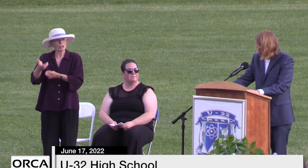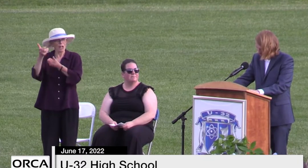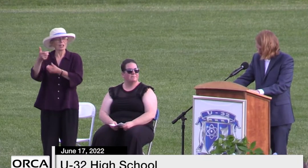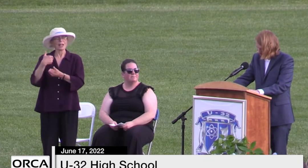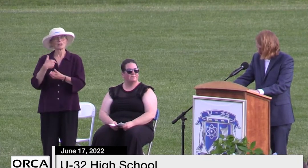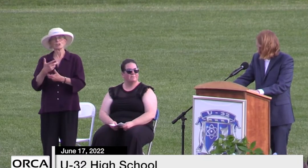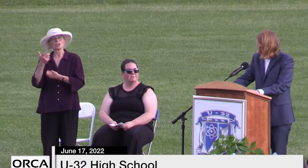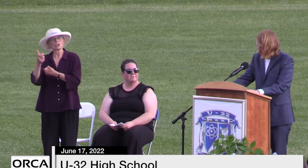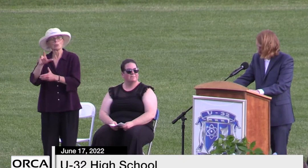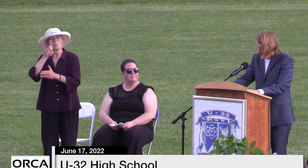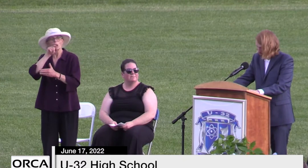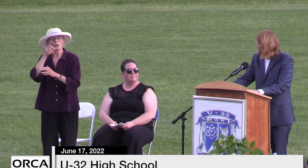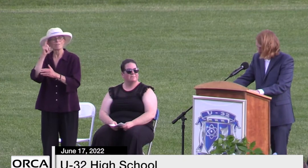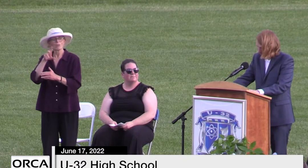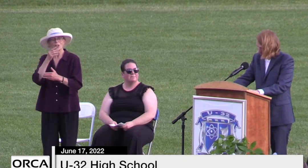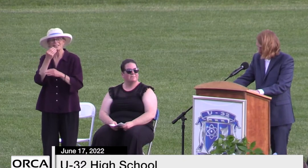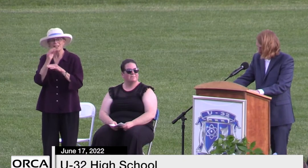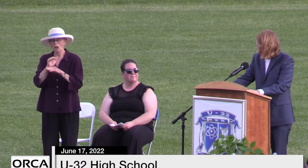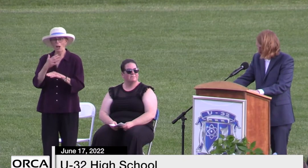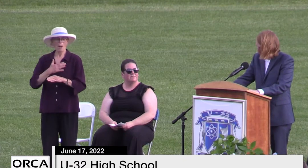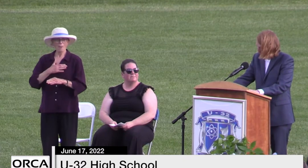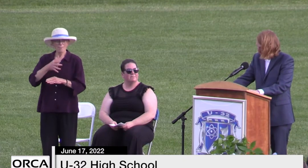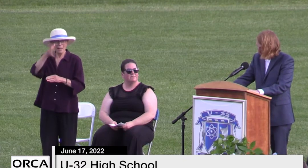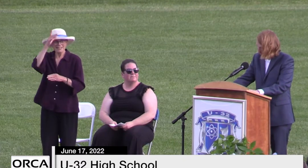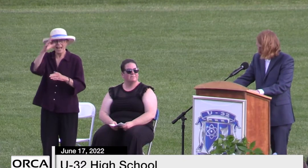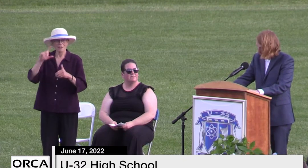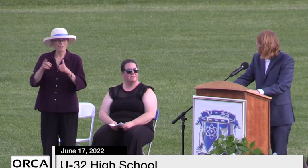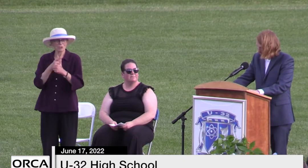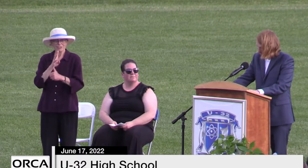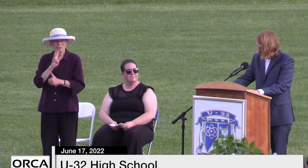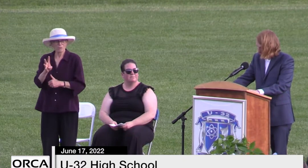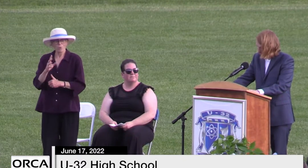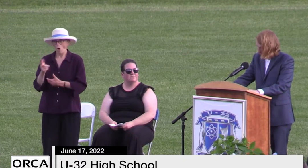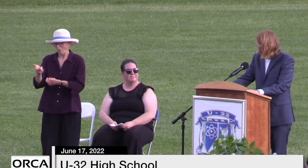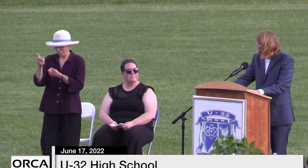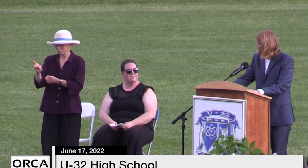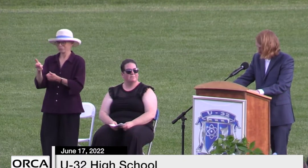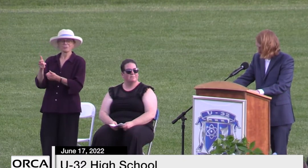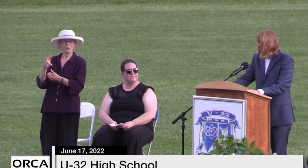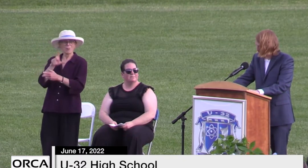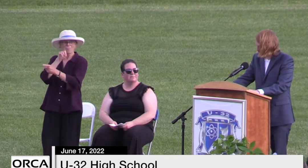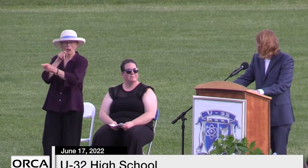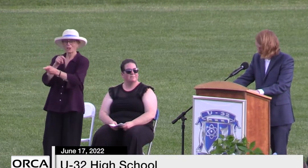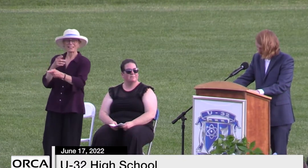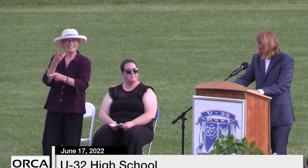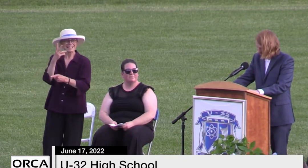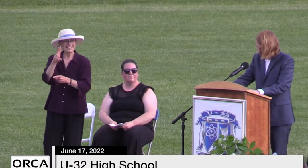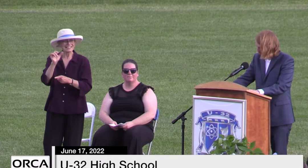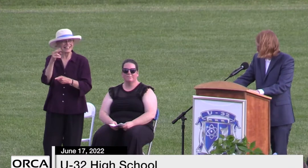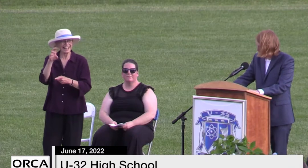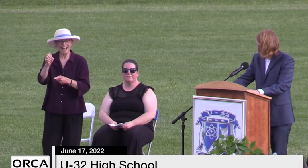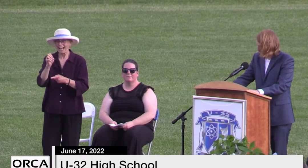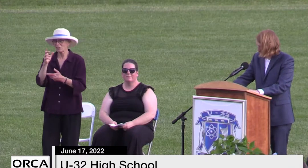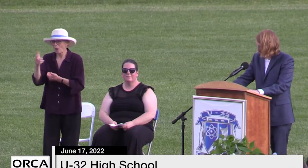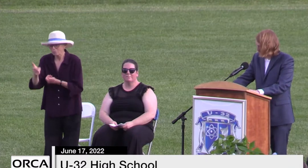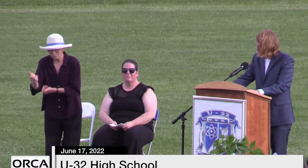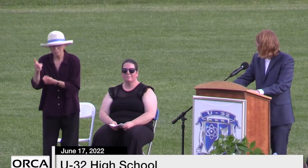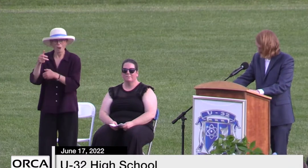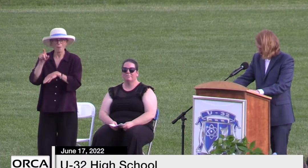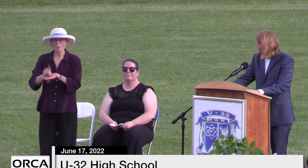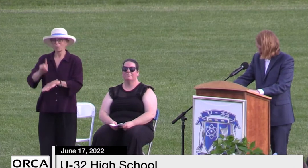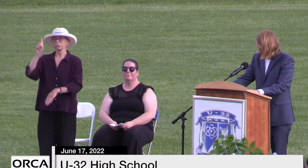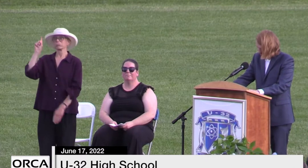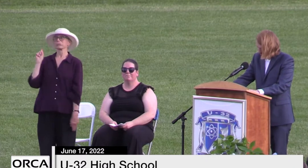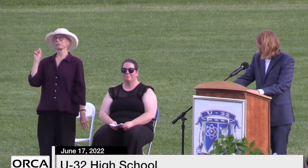dinner. My dad is very proud of the first bird he got when he was 4. When he shot that 16-gauge, it kicked him right off the stump that he